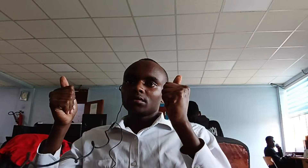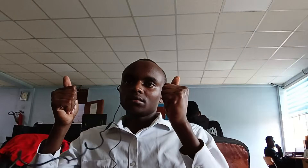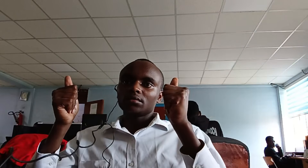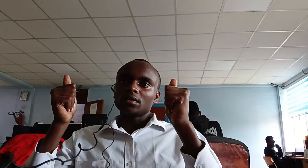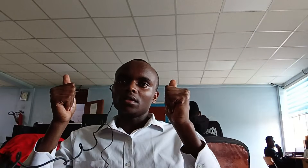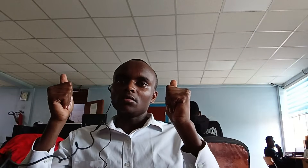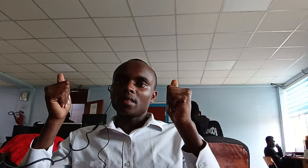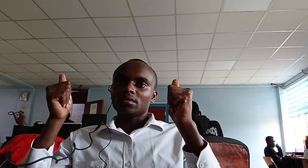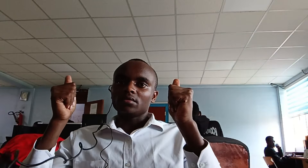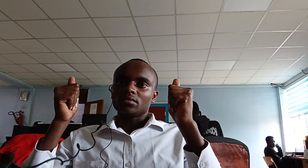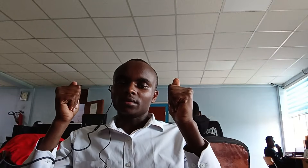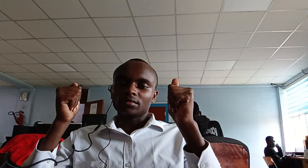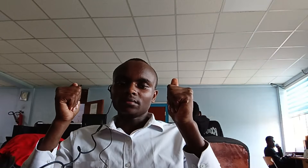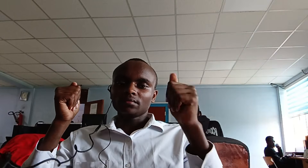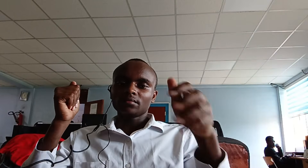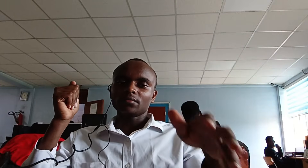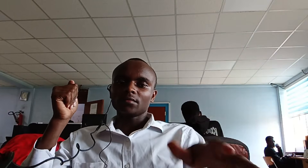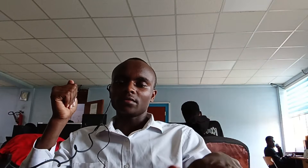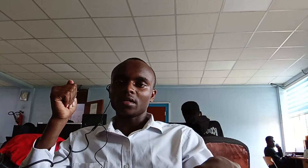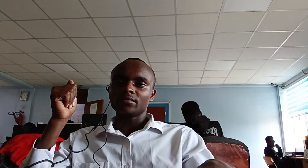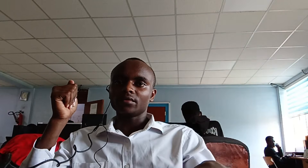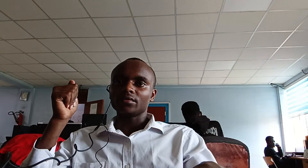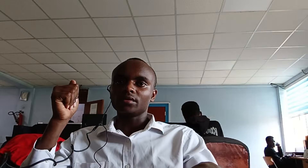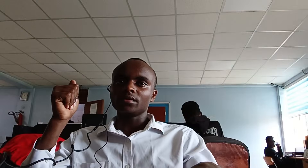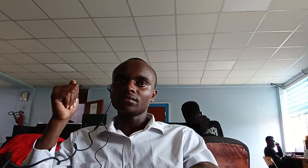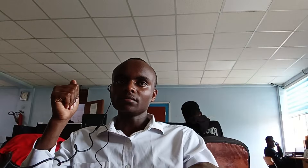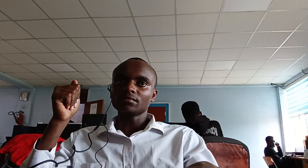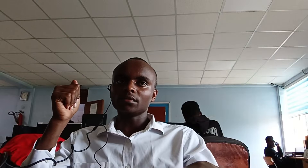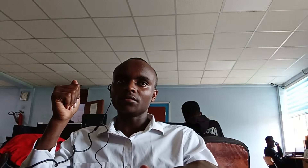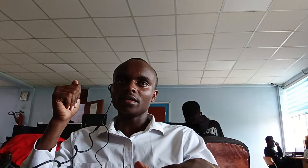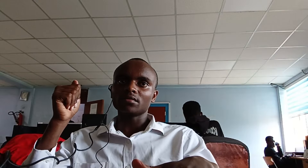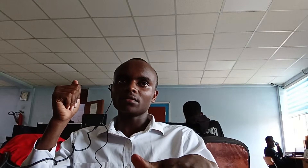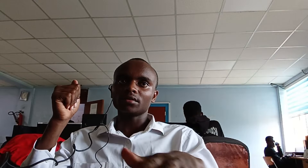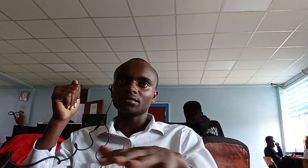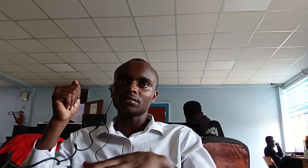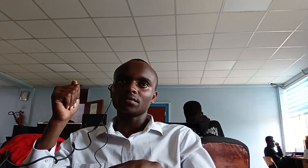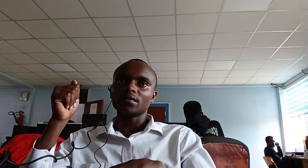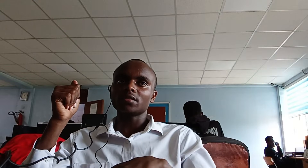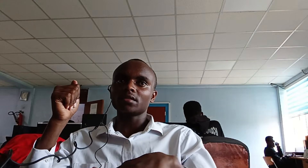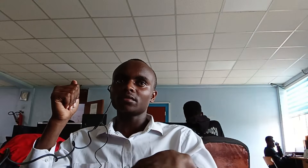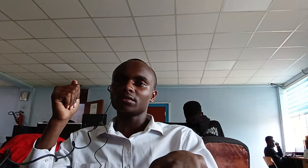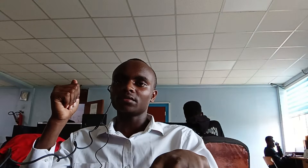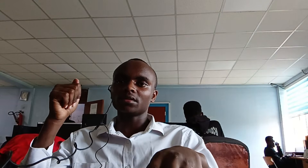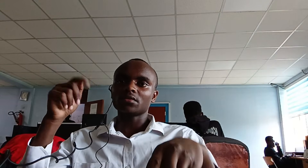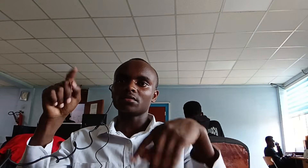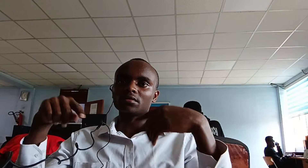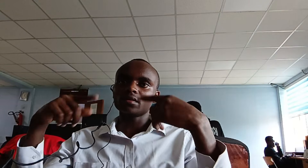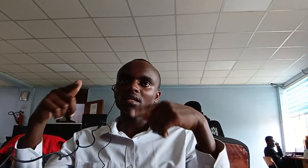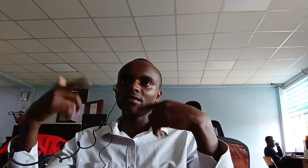So I hope there's no question. We have to continue. If there's no question, if there's any question as we continue the live,